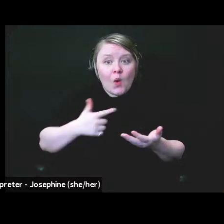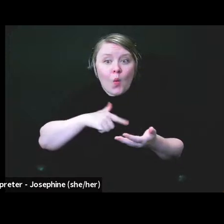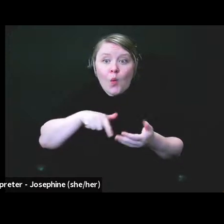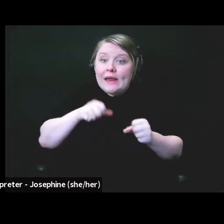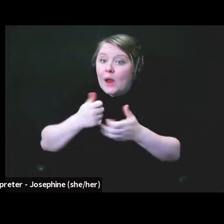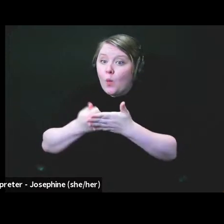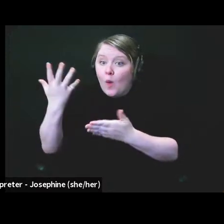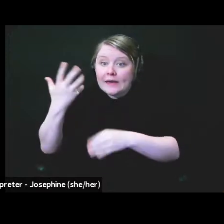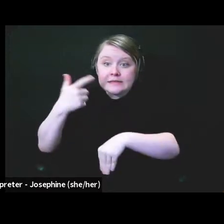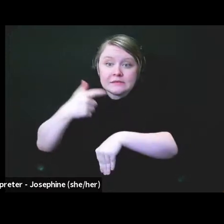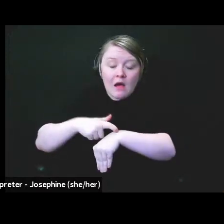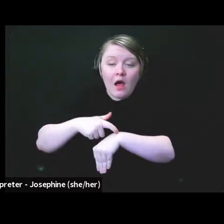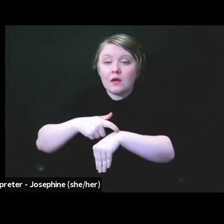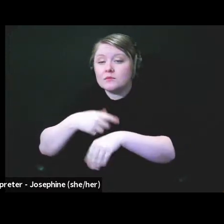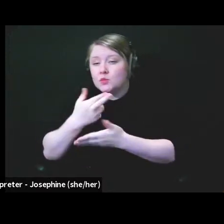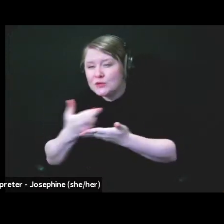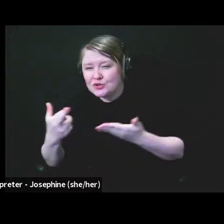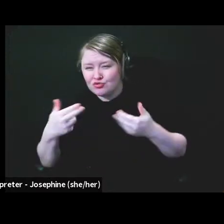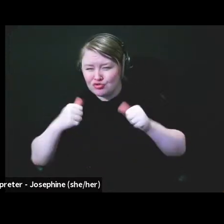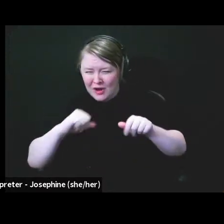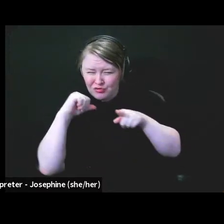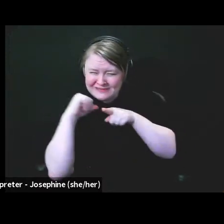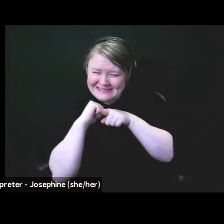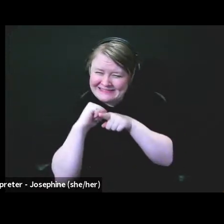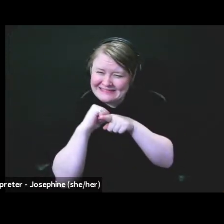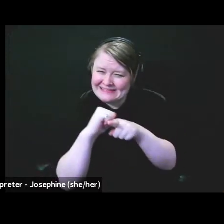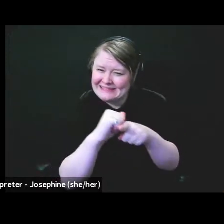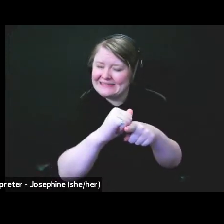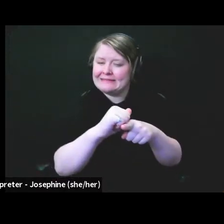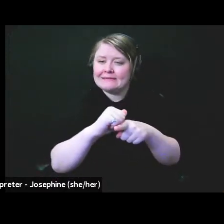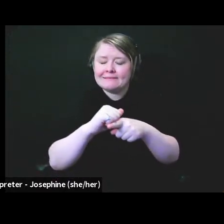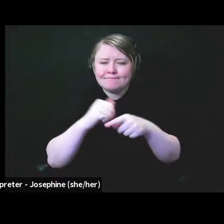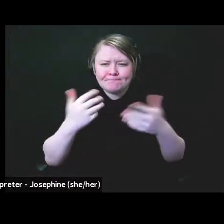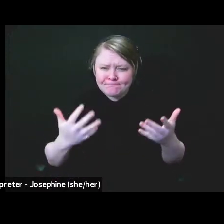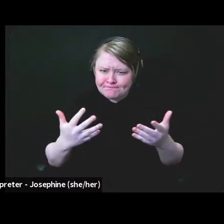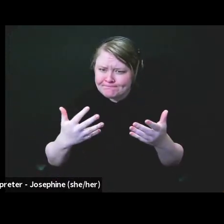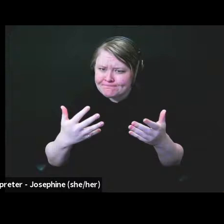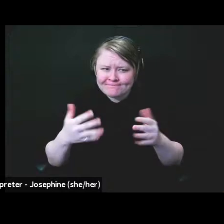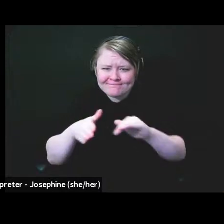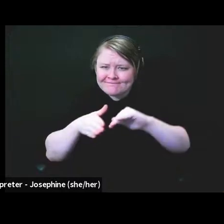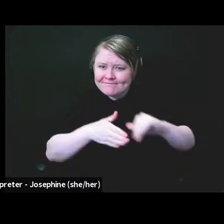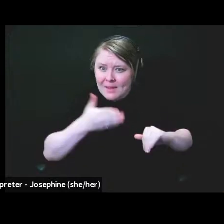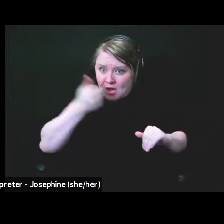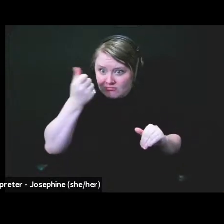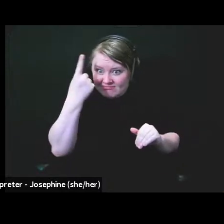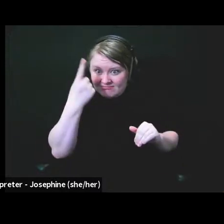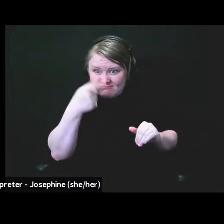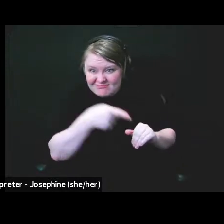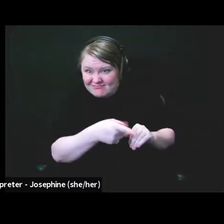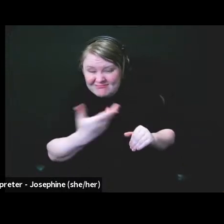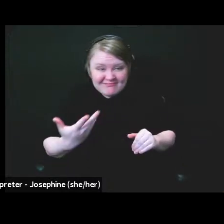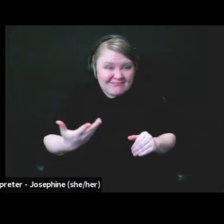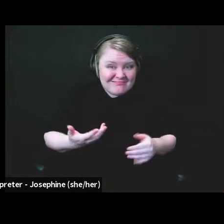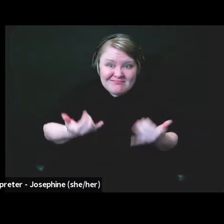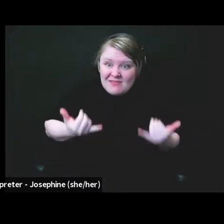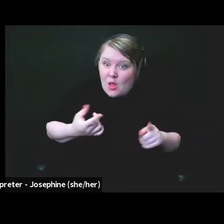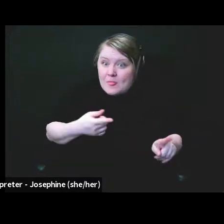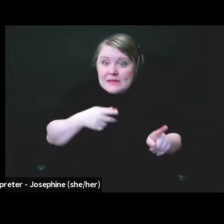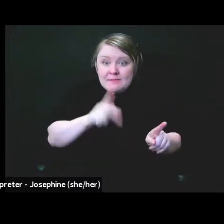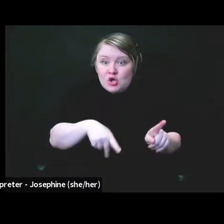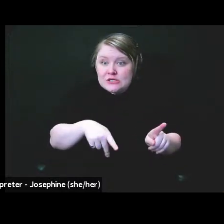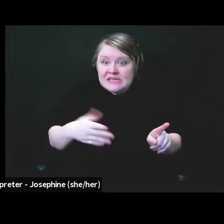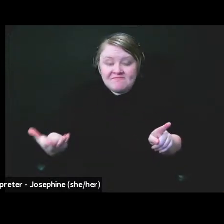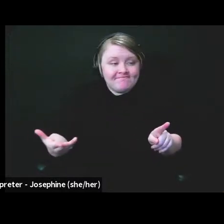and resources trying to train our way out of something instead of just understanding, okay, right now this person is